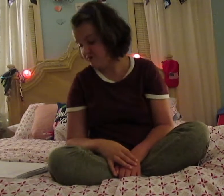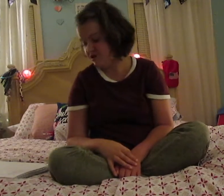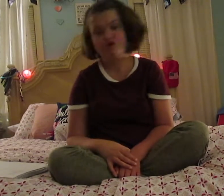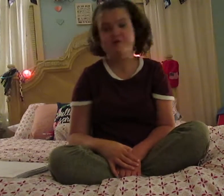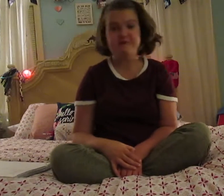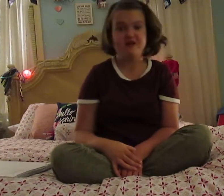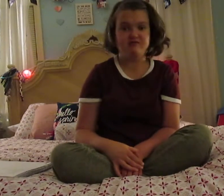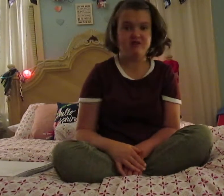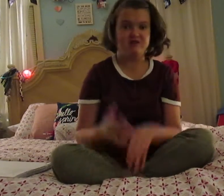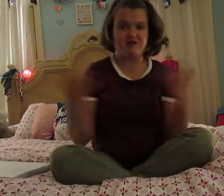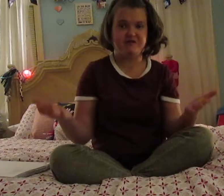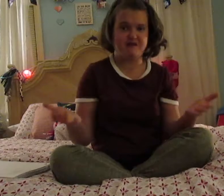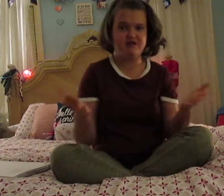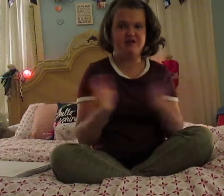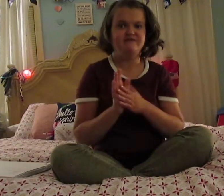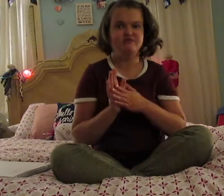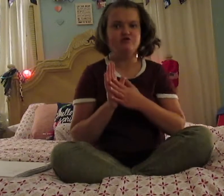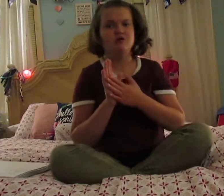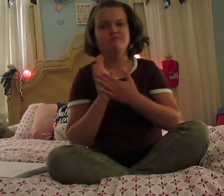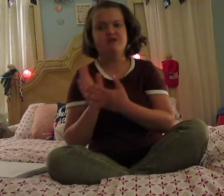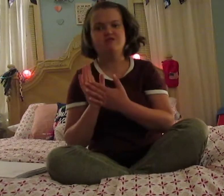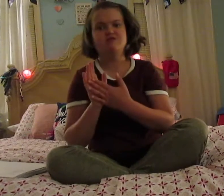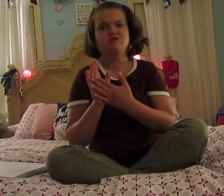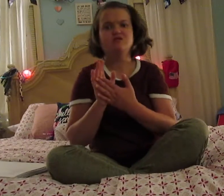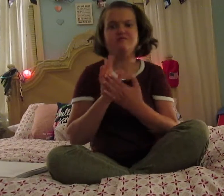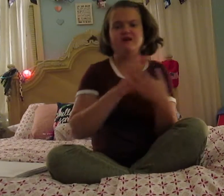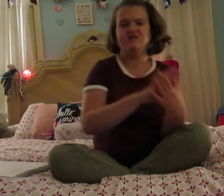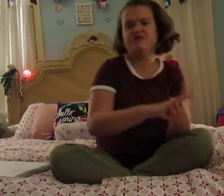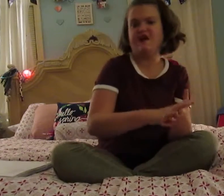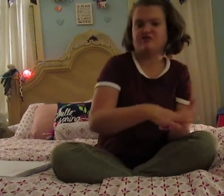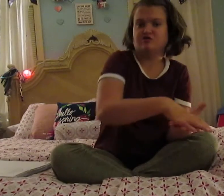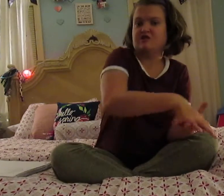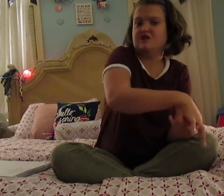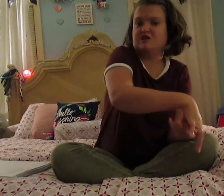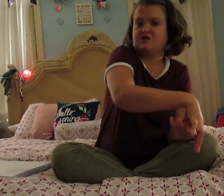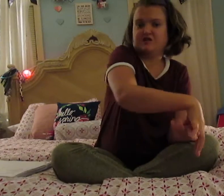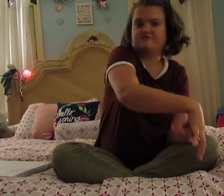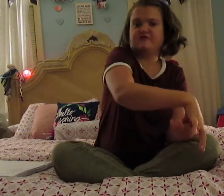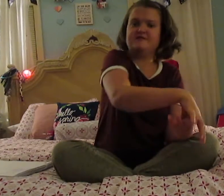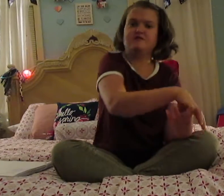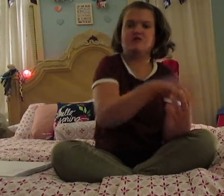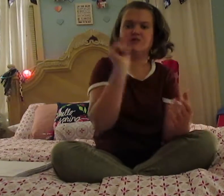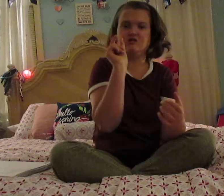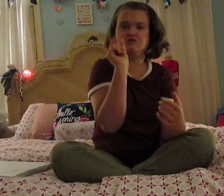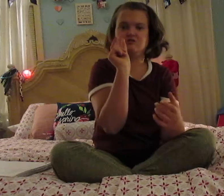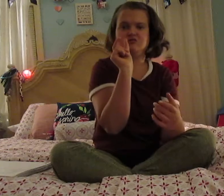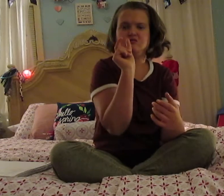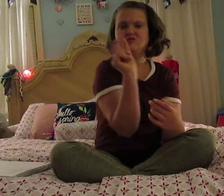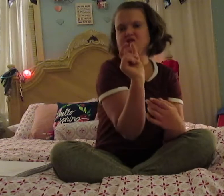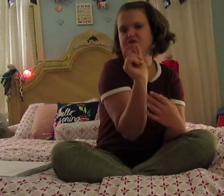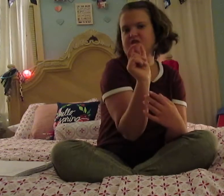You're good to Shadden. You know cualión for ahpps. And thisräge. It's really good to the but